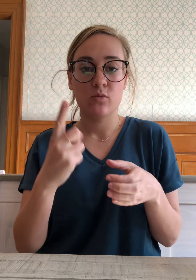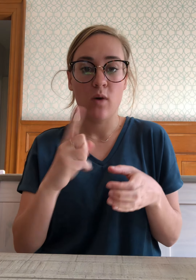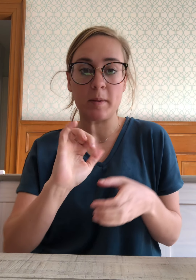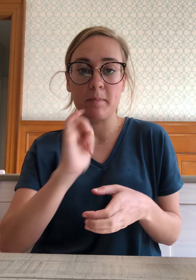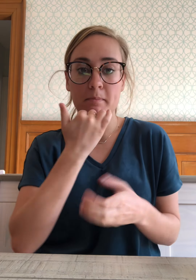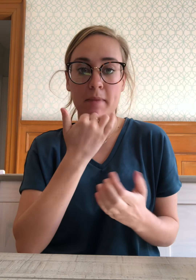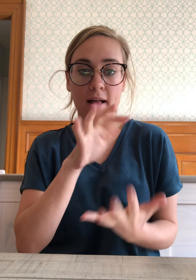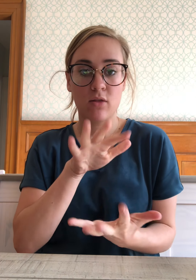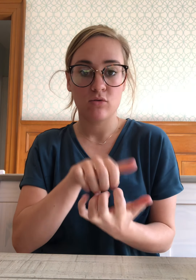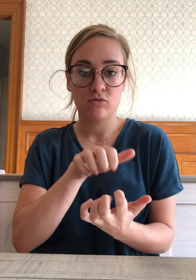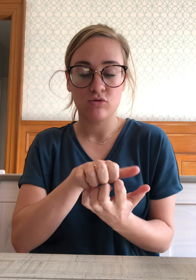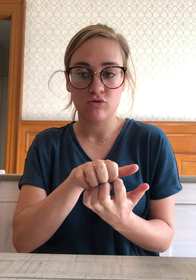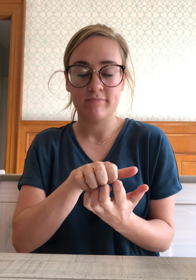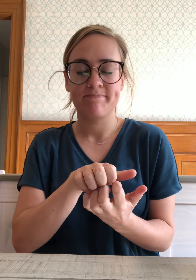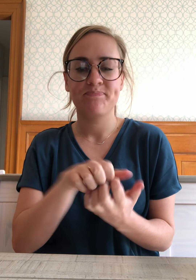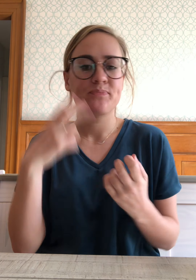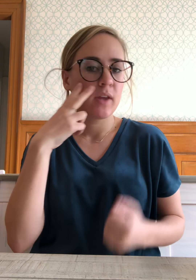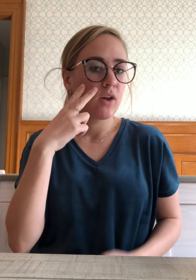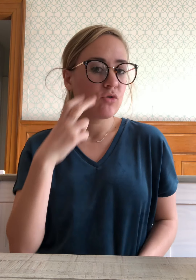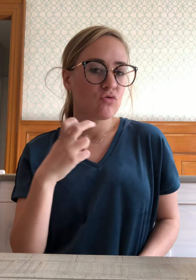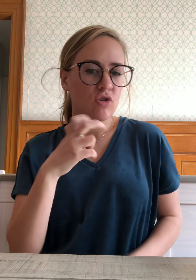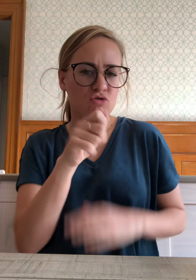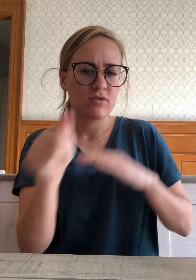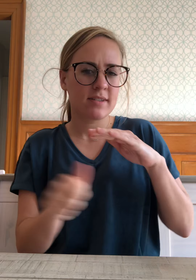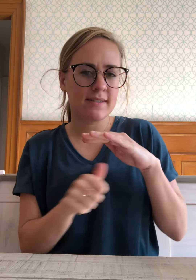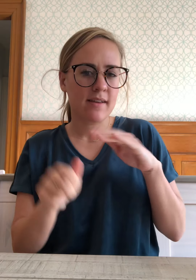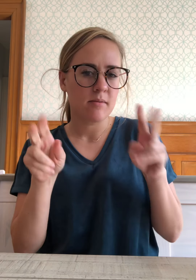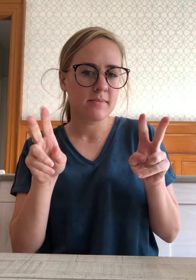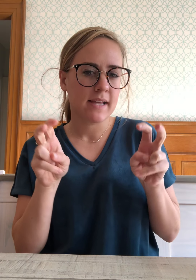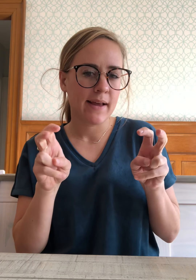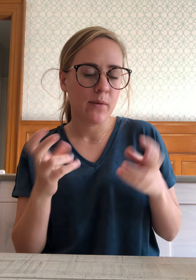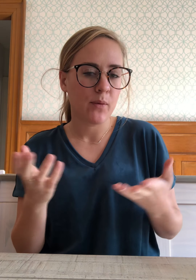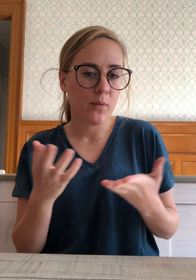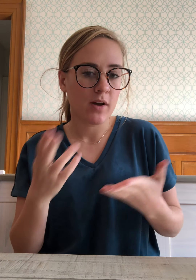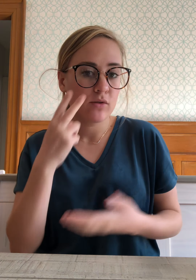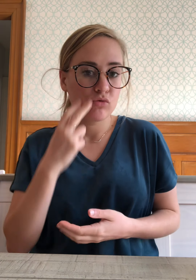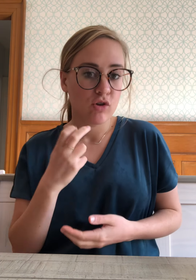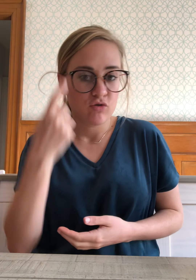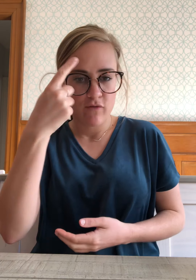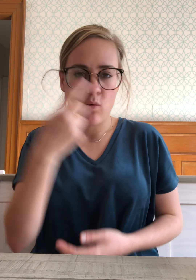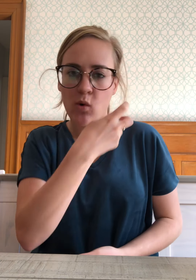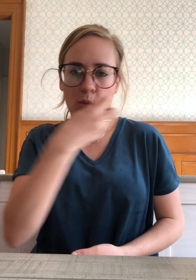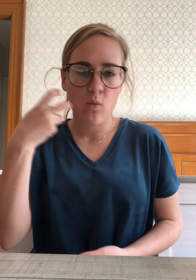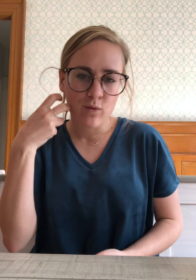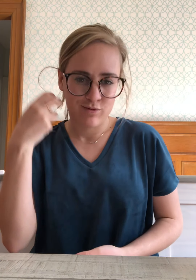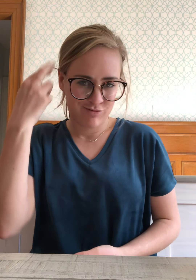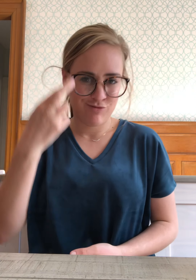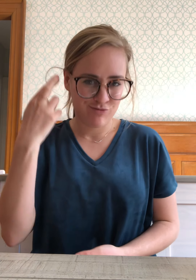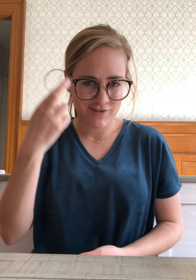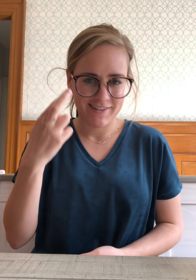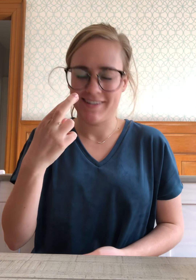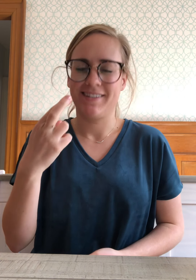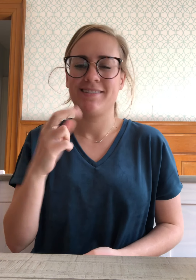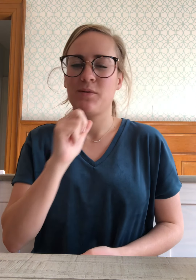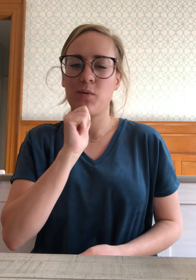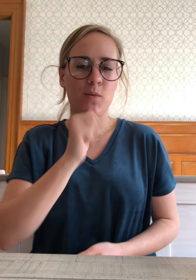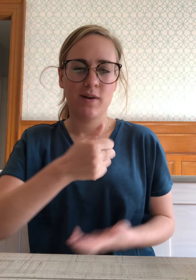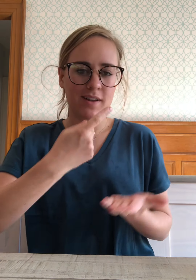Subtitle for extractions could be extractions for orthodontic purposes. We're not talking about extractions of carious